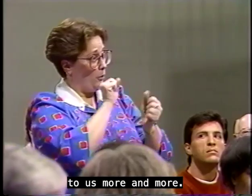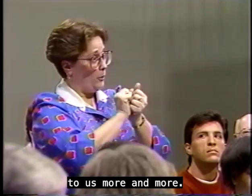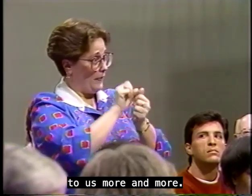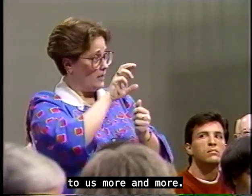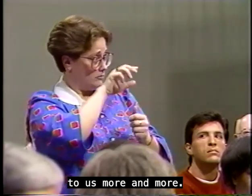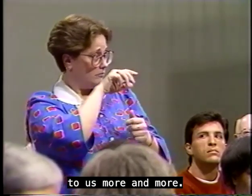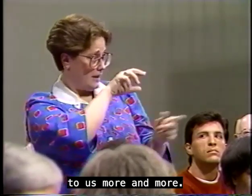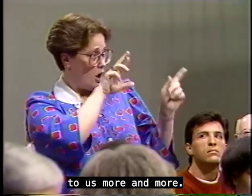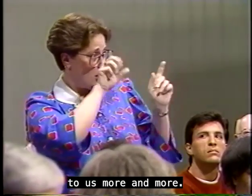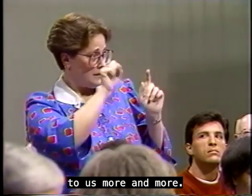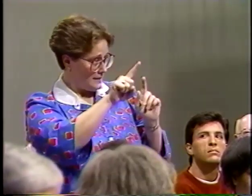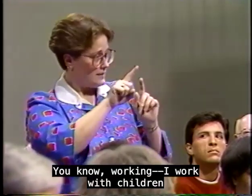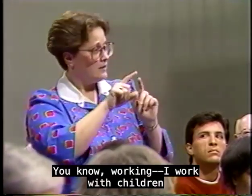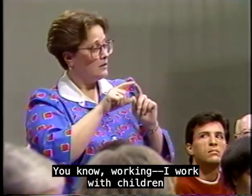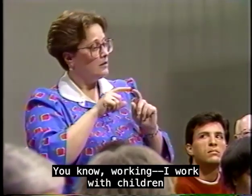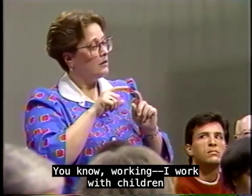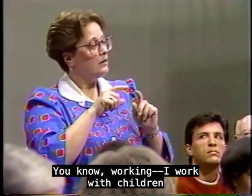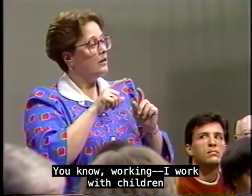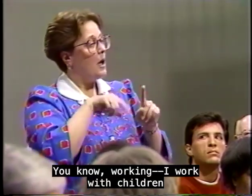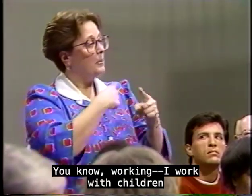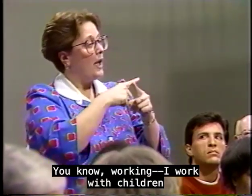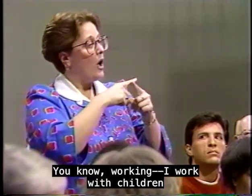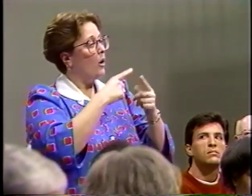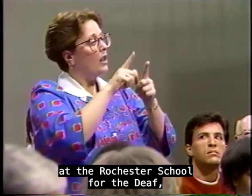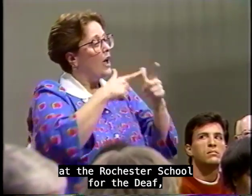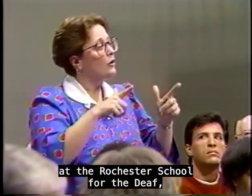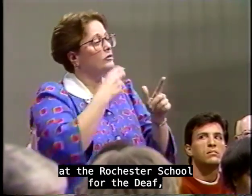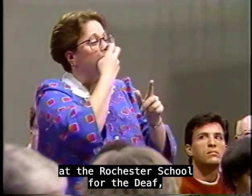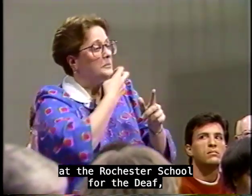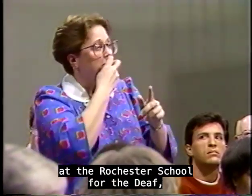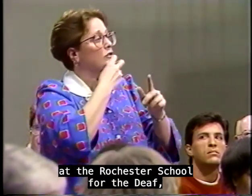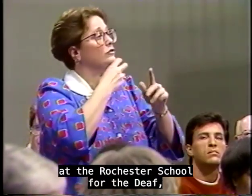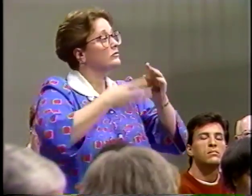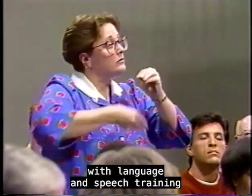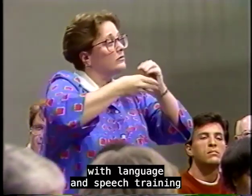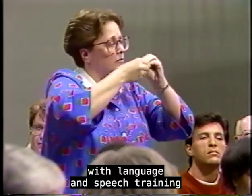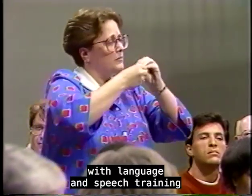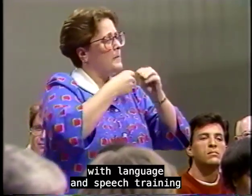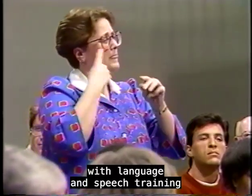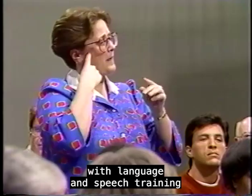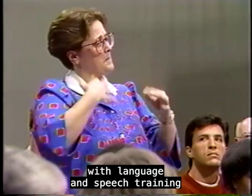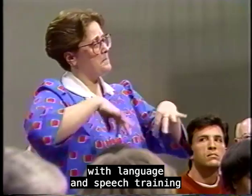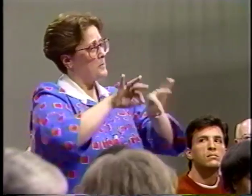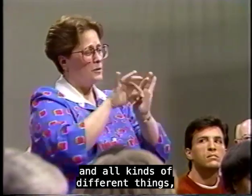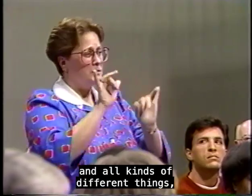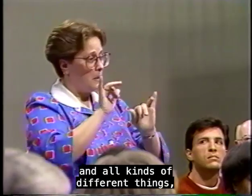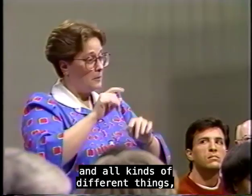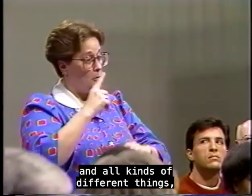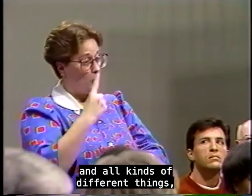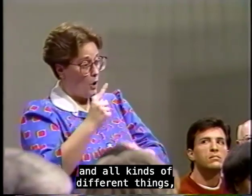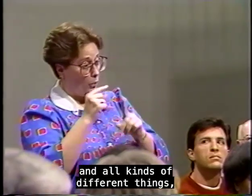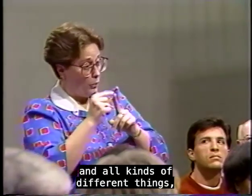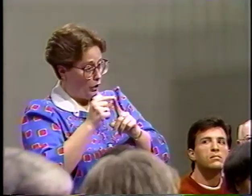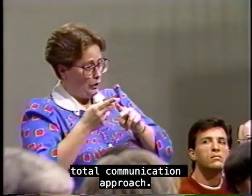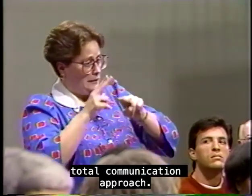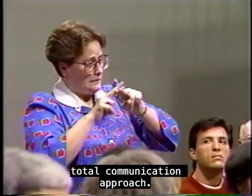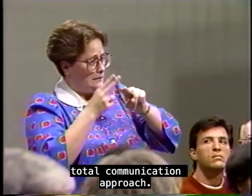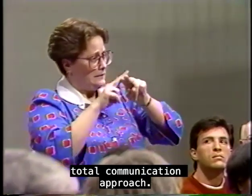more. I work with children at the Rochester School for the Deaf with language and speech training and all kinds of different things, and total